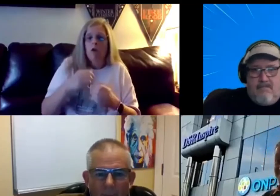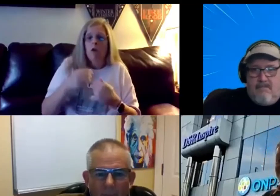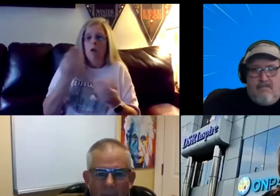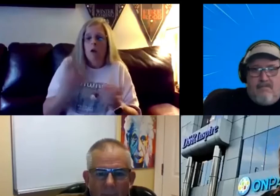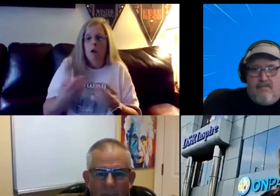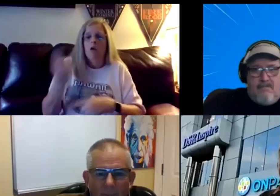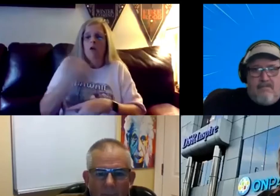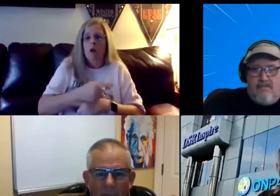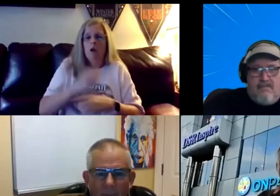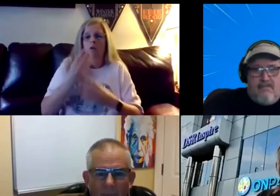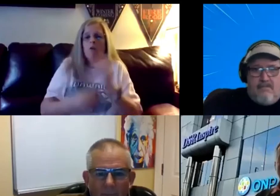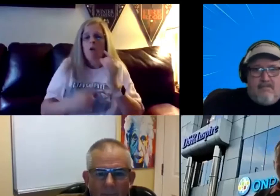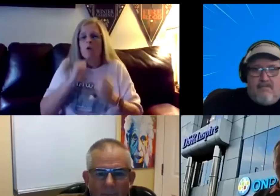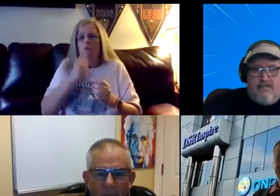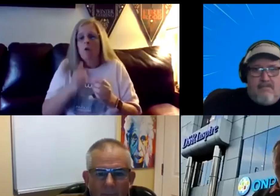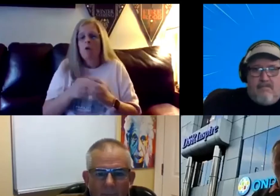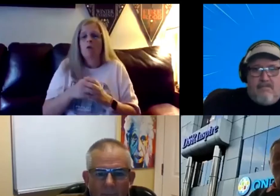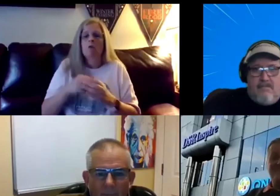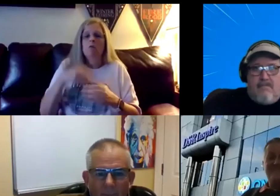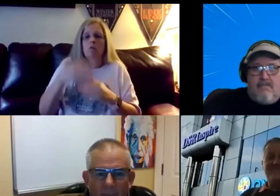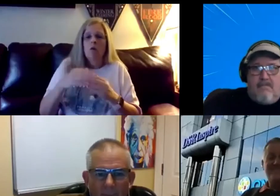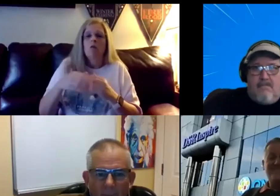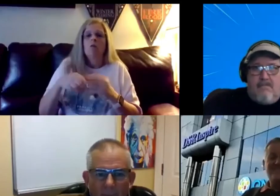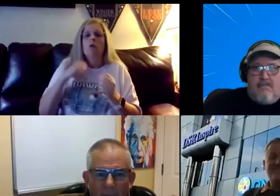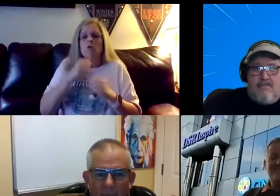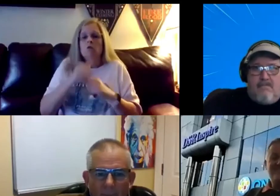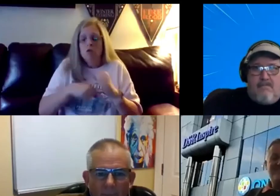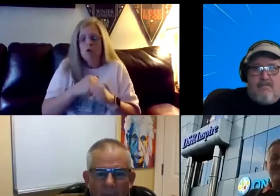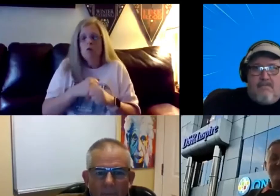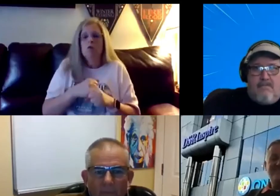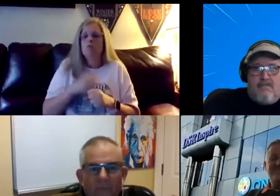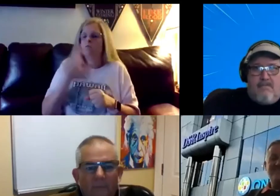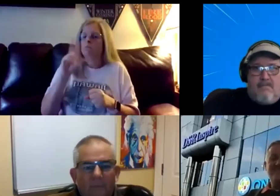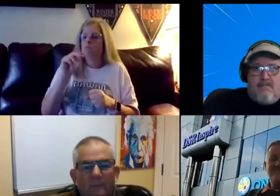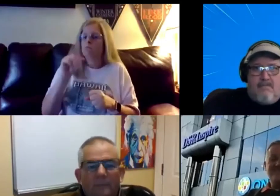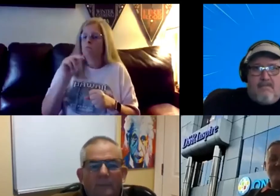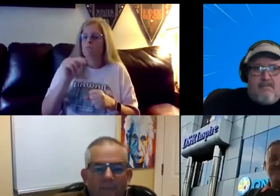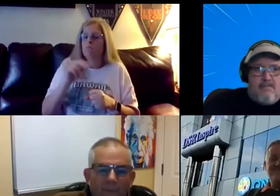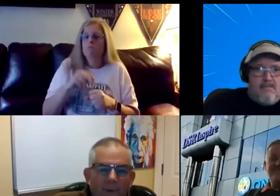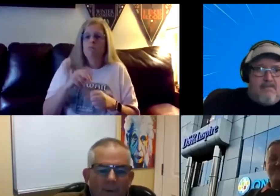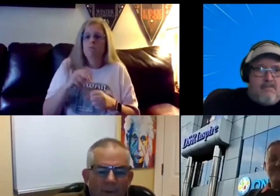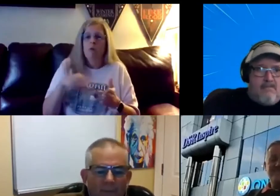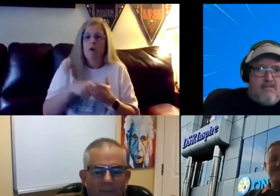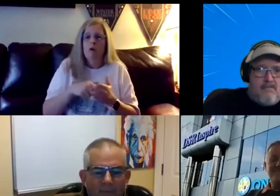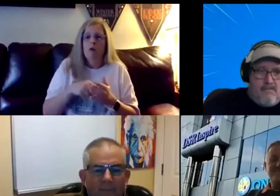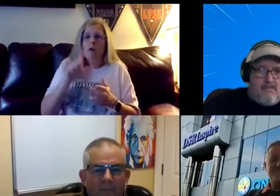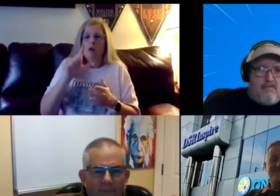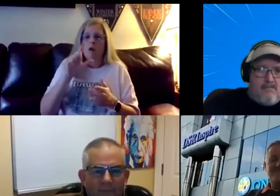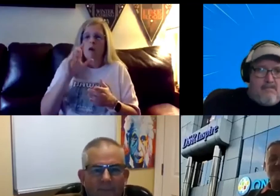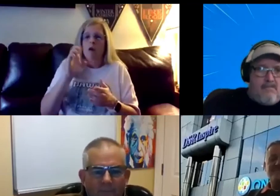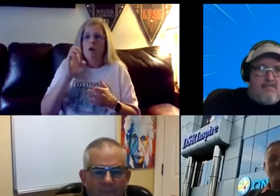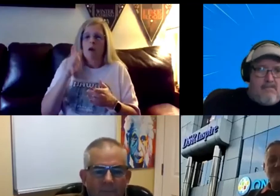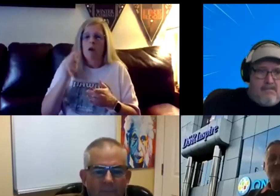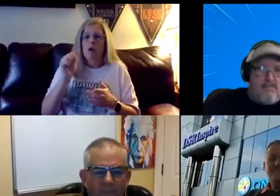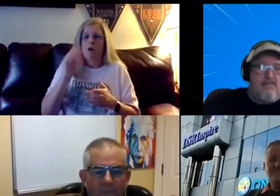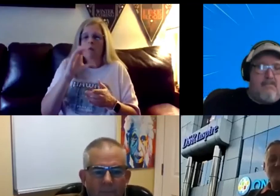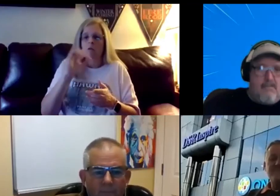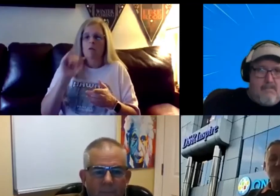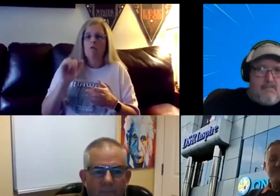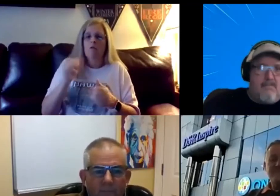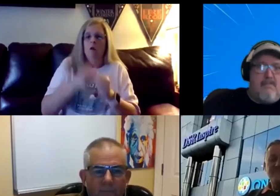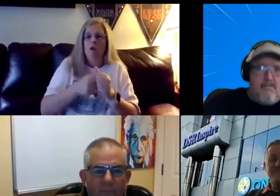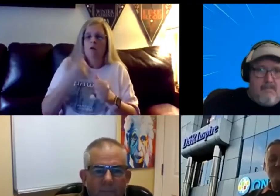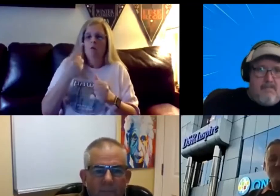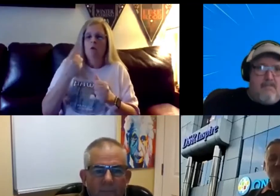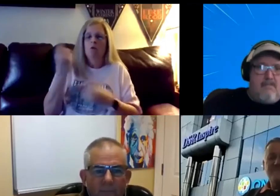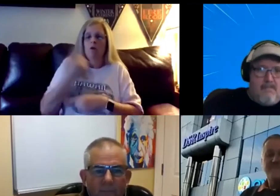month, gone next year, gone in 5 years? Uh-uh. This is a legacy for each and every one of us. And that